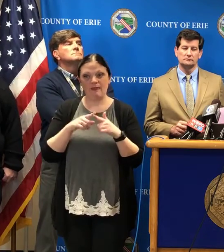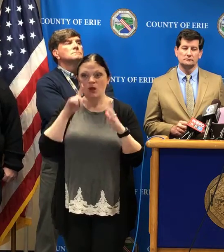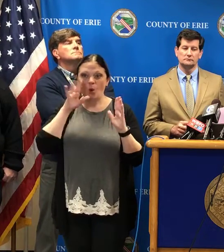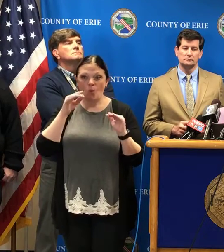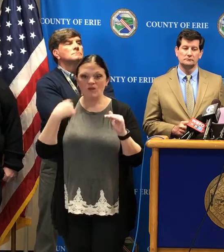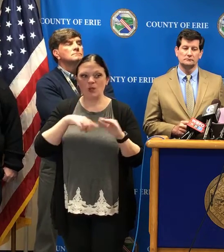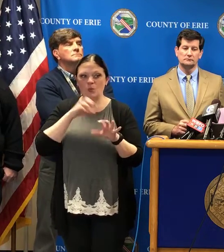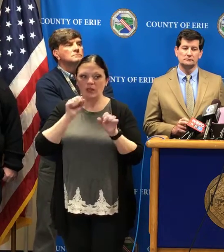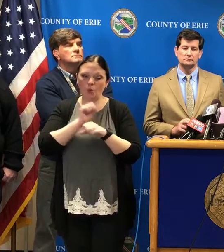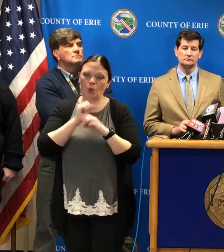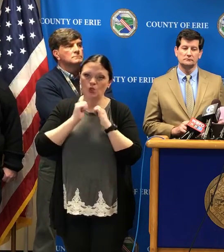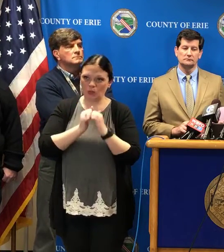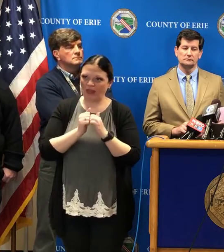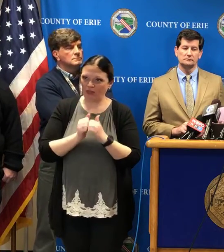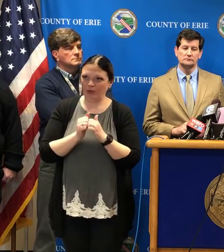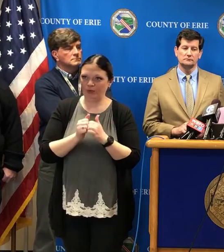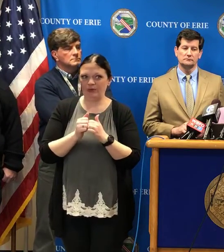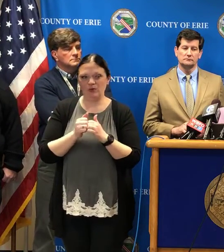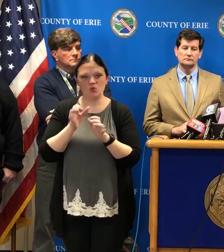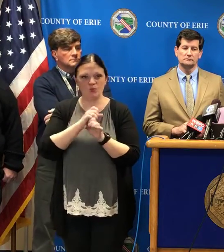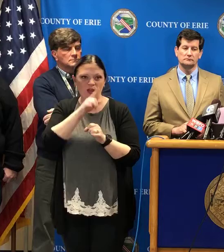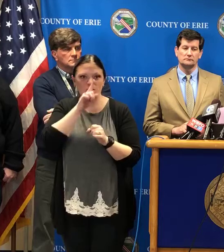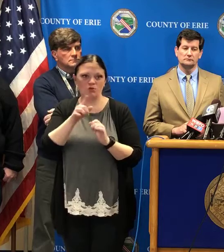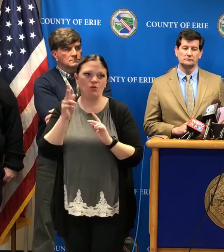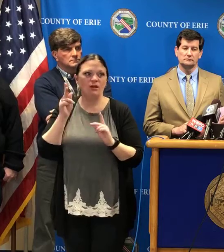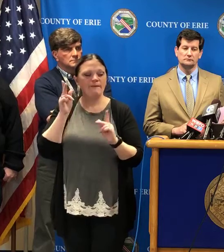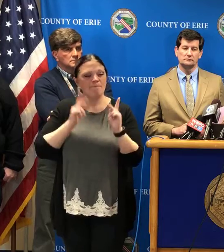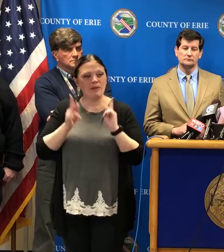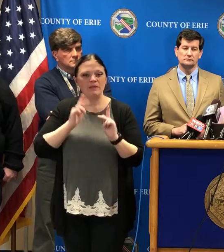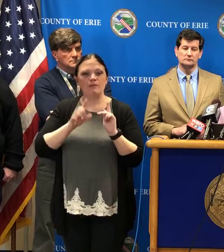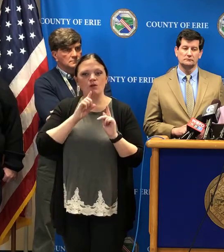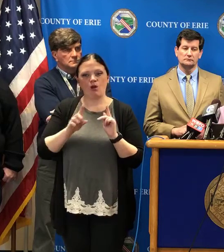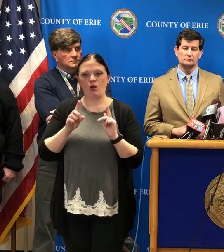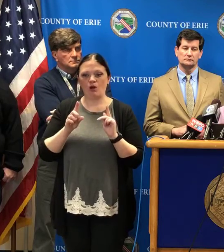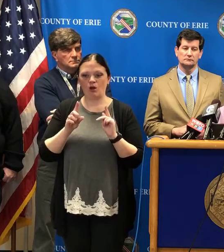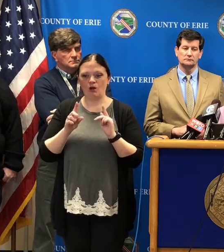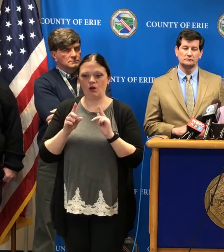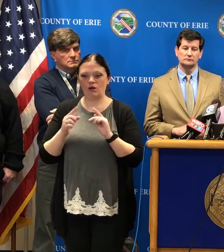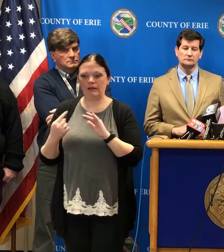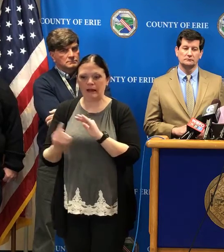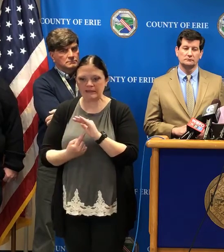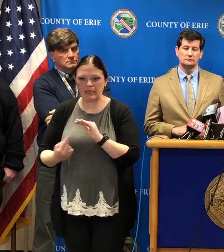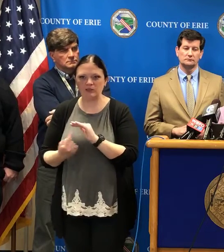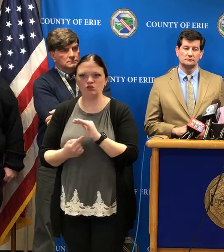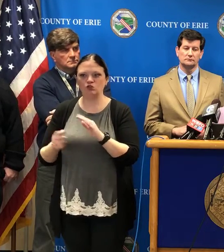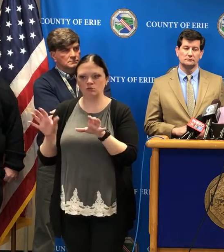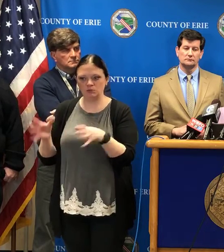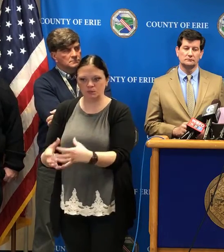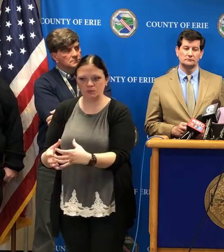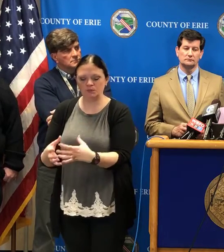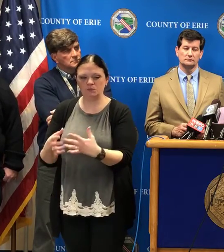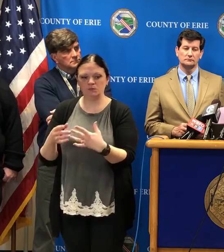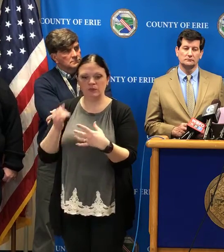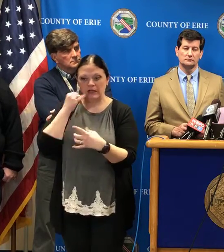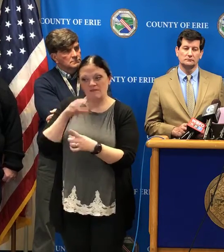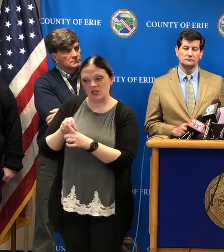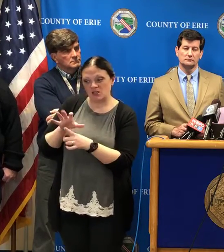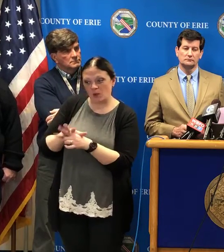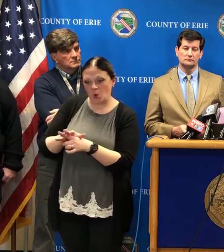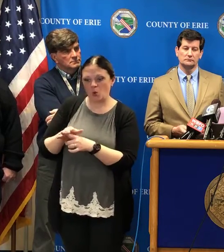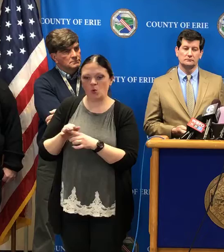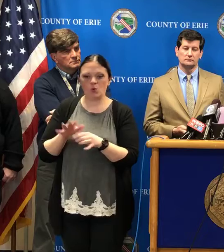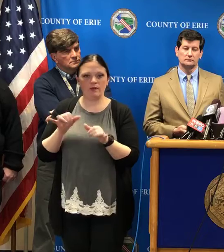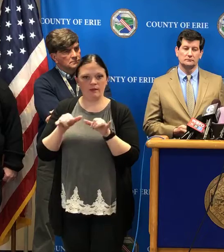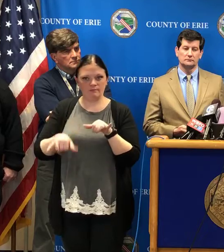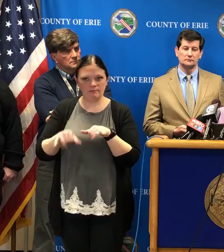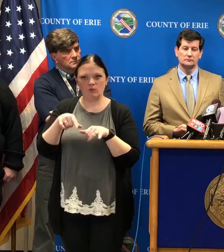work together to make sure those people are in isolation and make sure people have exposed to them are in